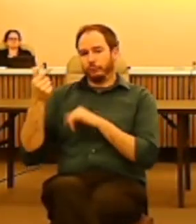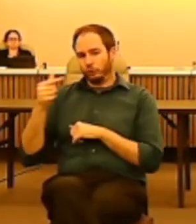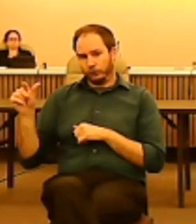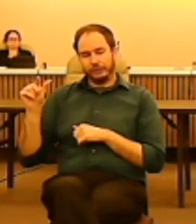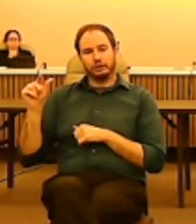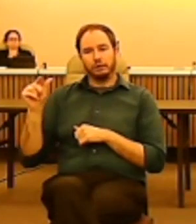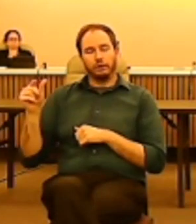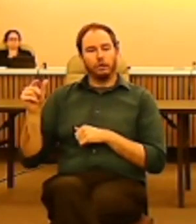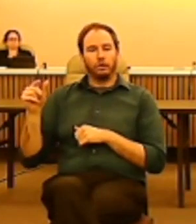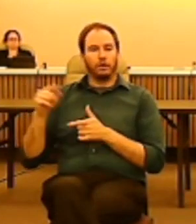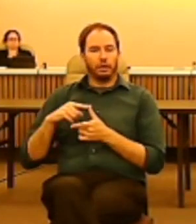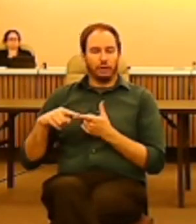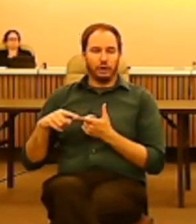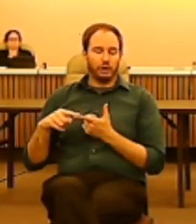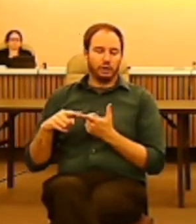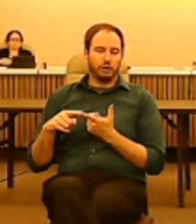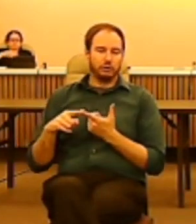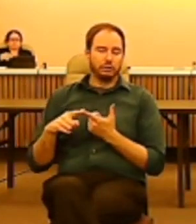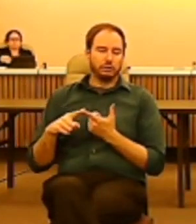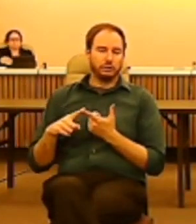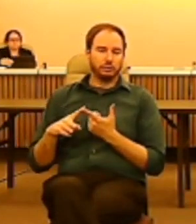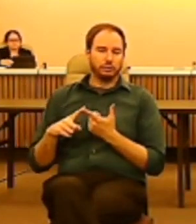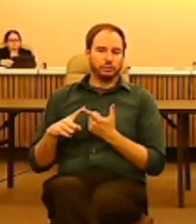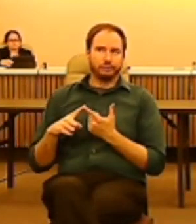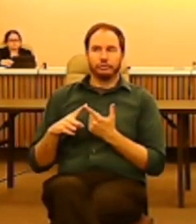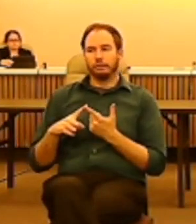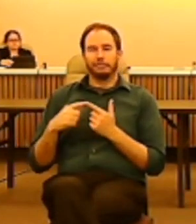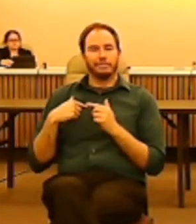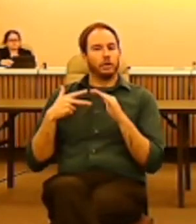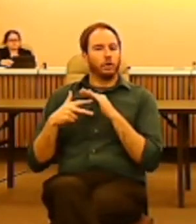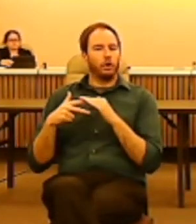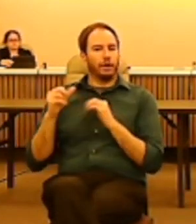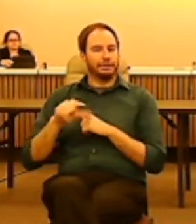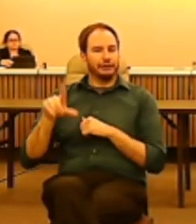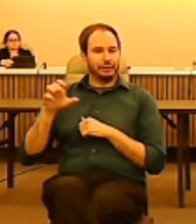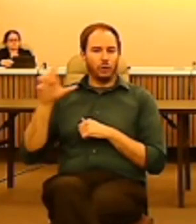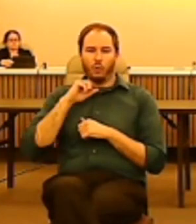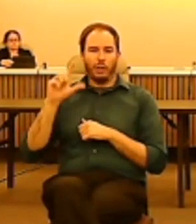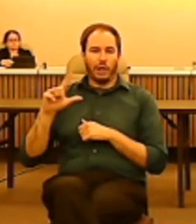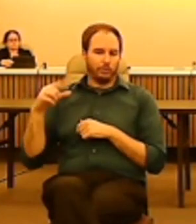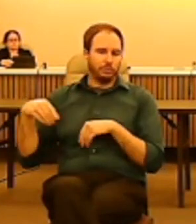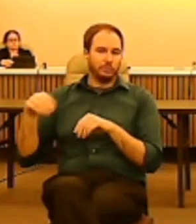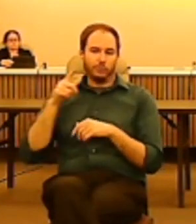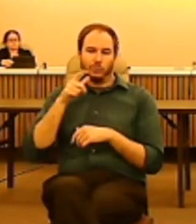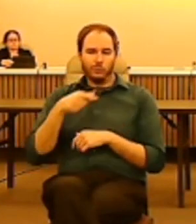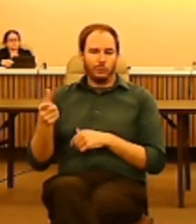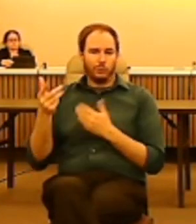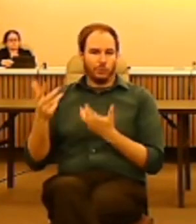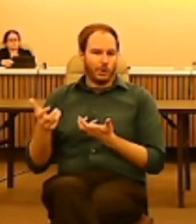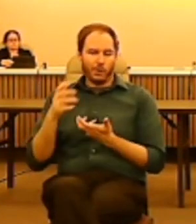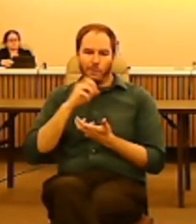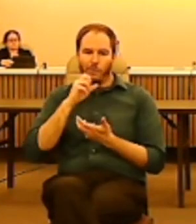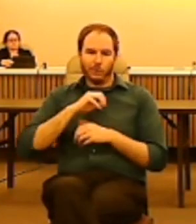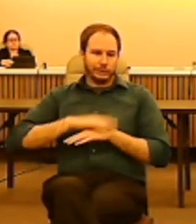And we'll have I'll call it a garage sale at the old library for anybody who wants any of the